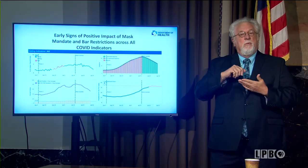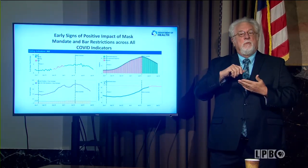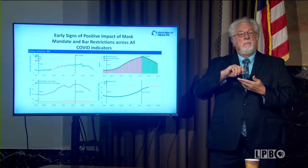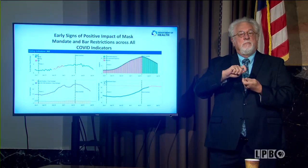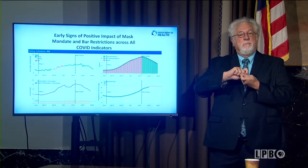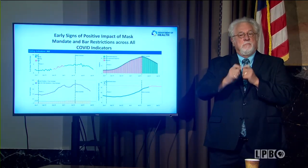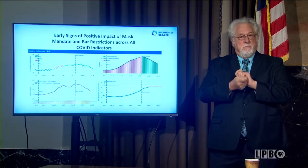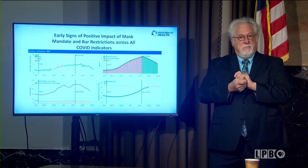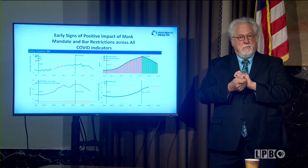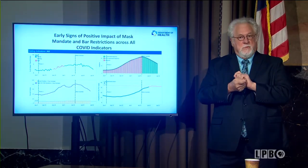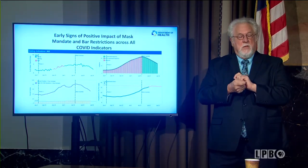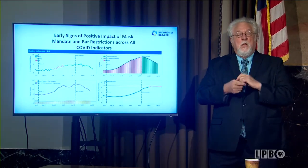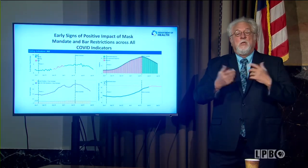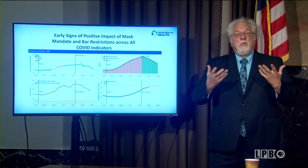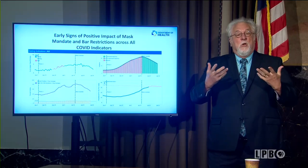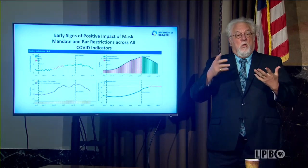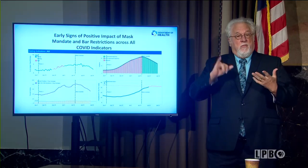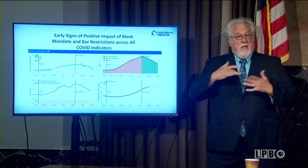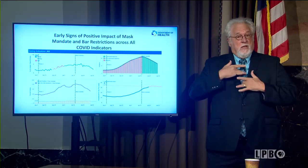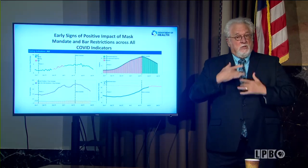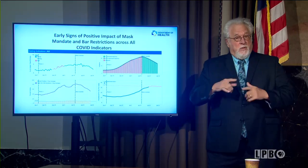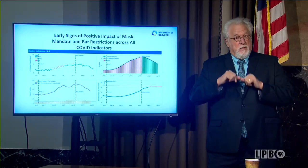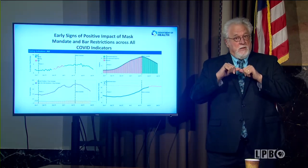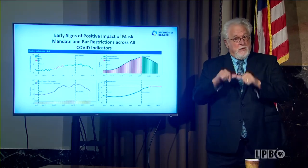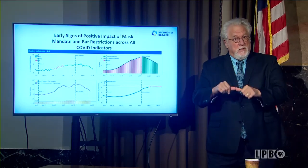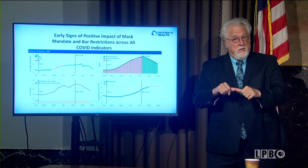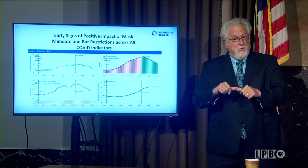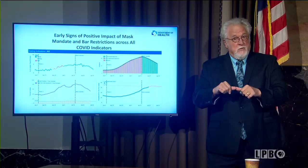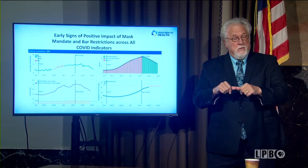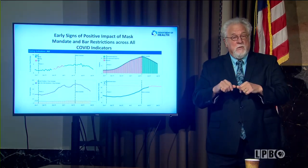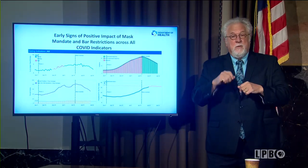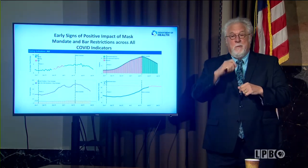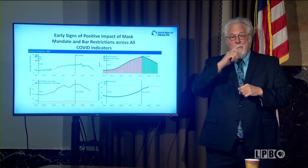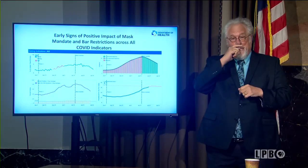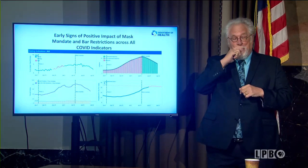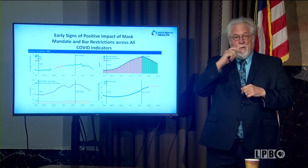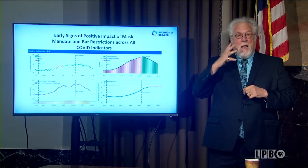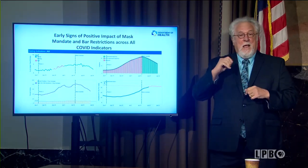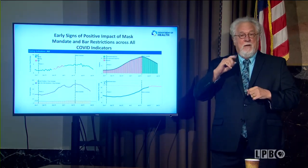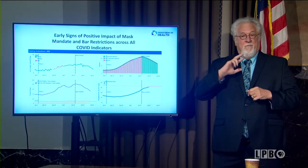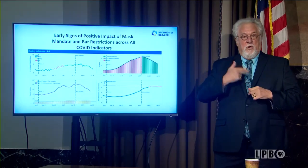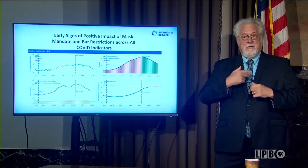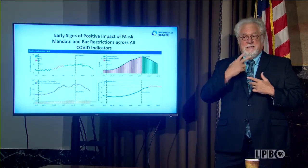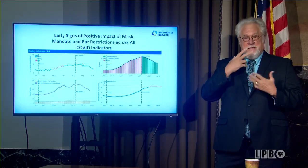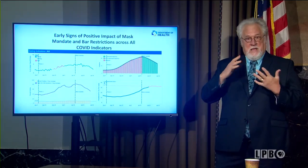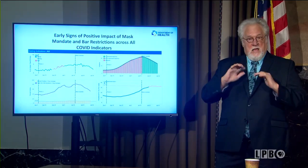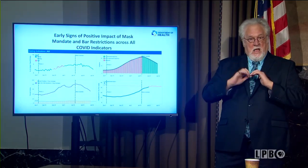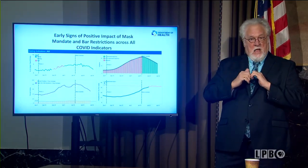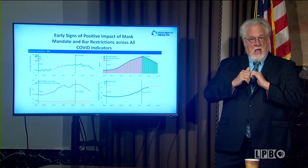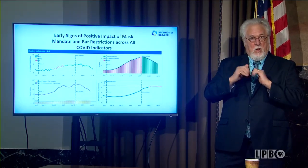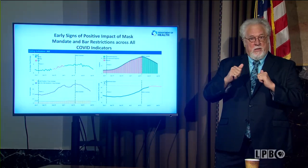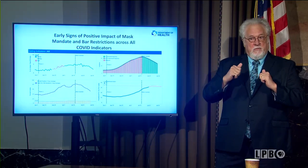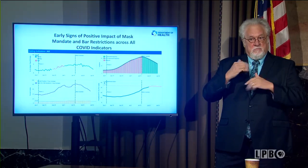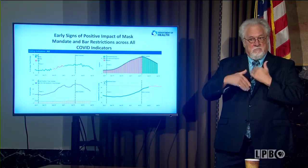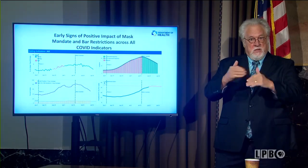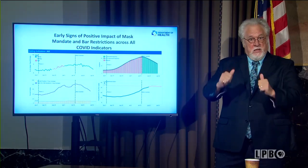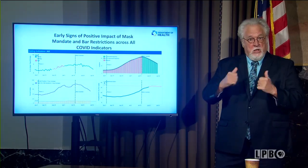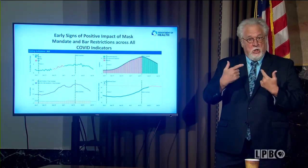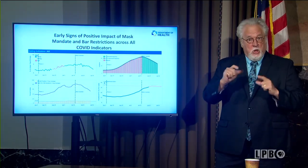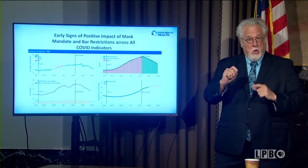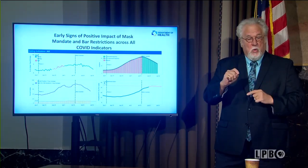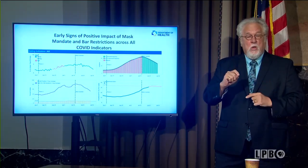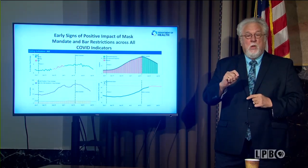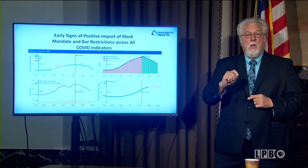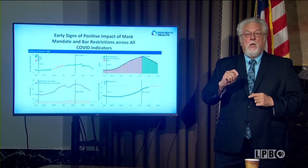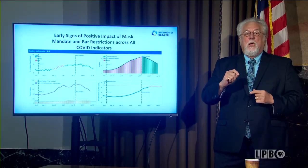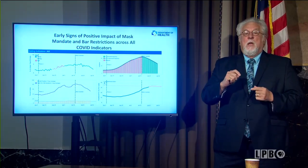again. And so in order for that trend to continue and for us to really see how far we can take that decrease, I'm just going